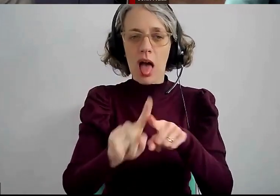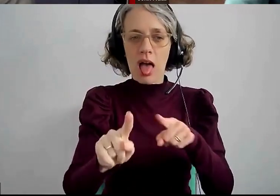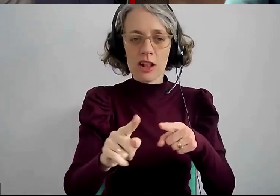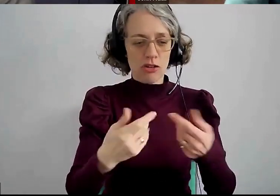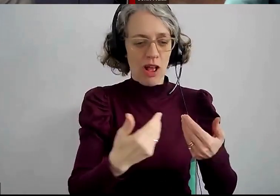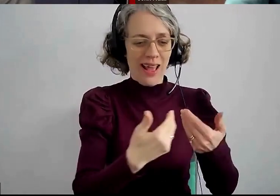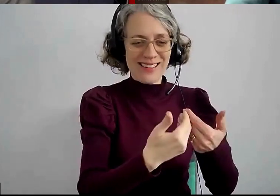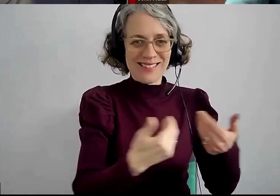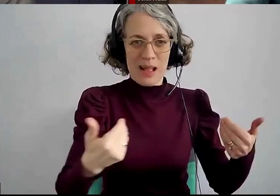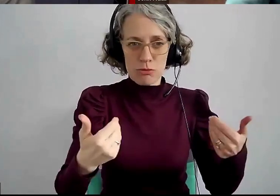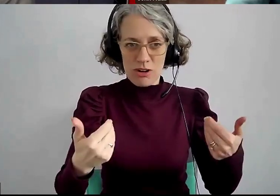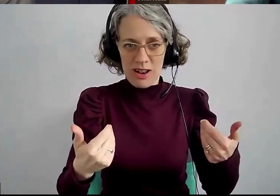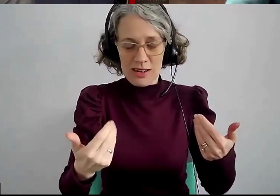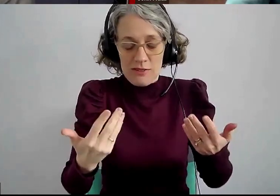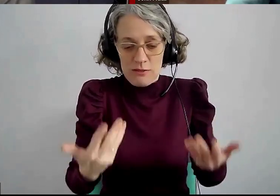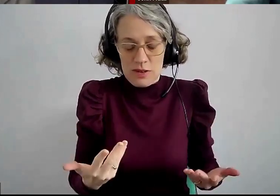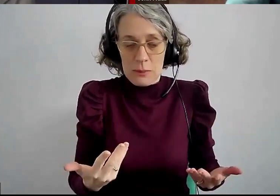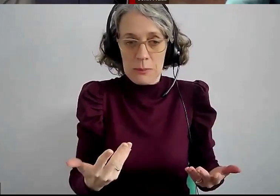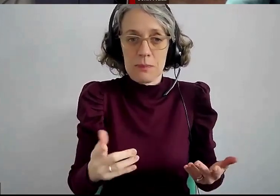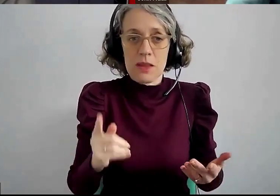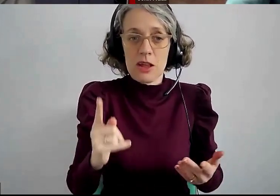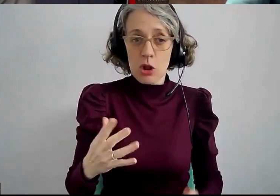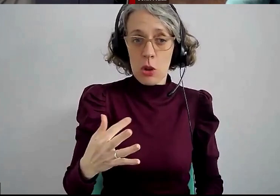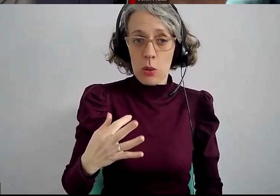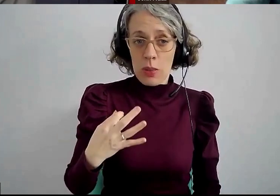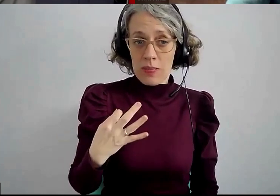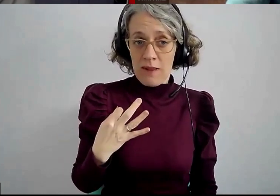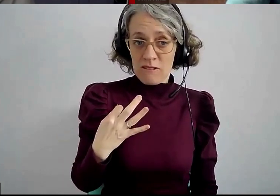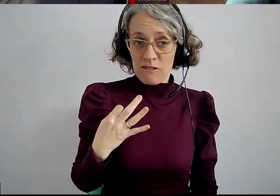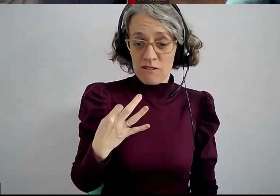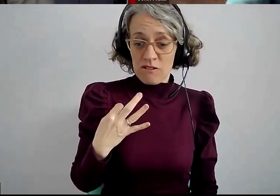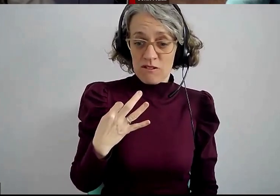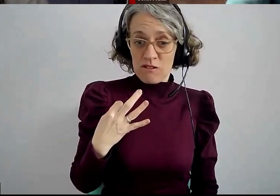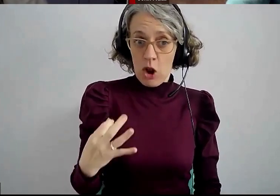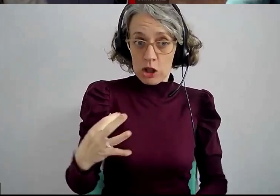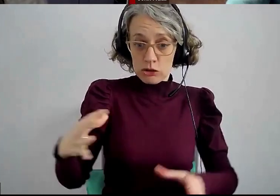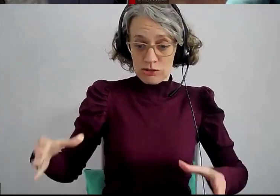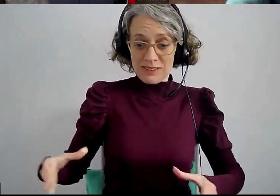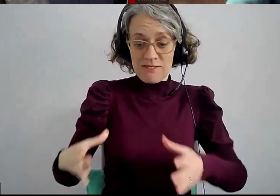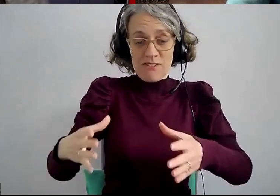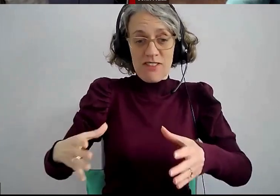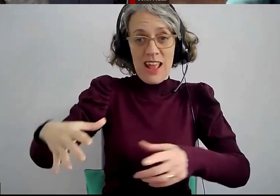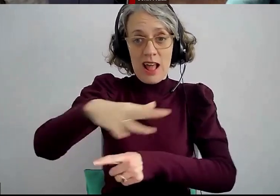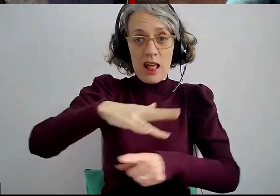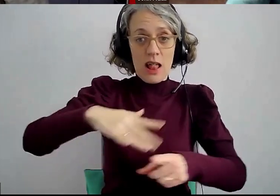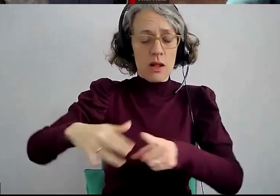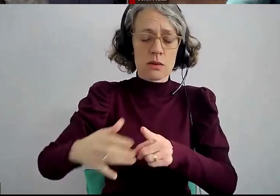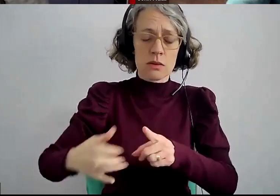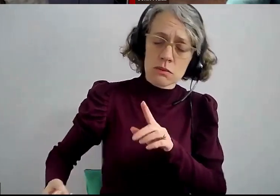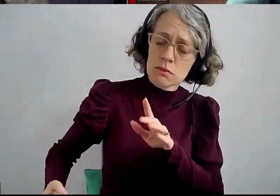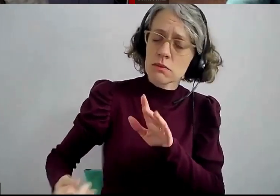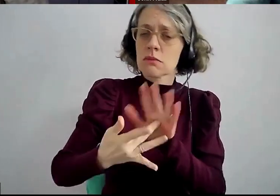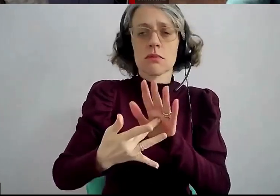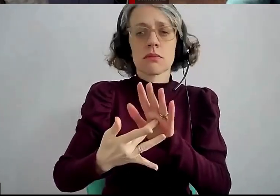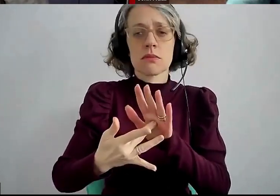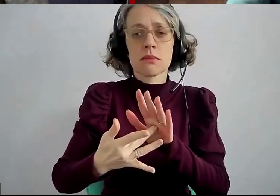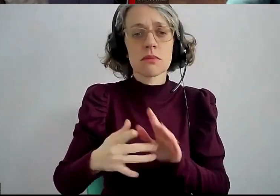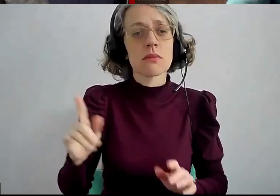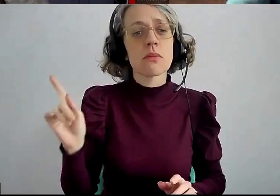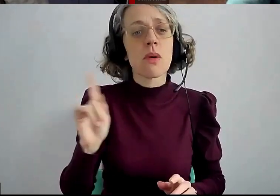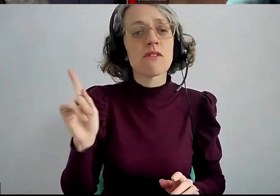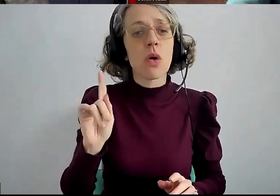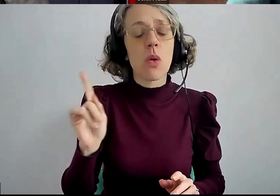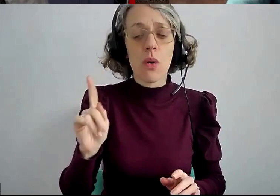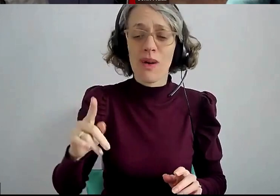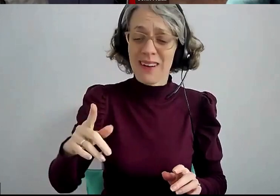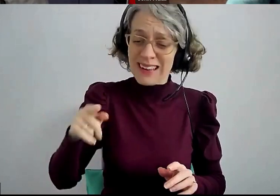the voluntary field is critical in terms of its need